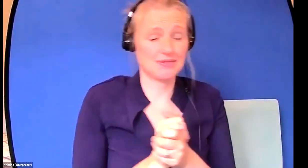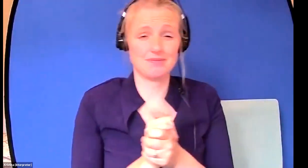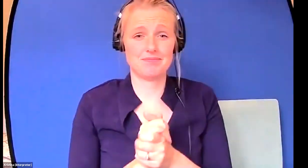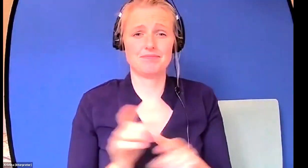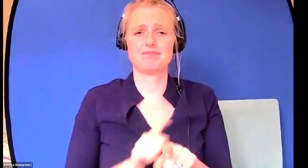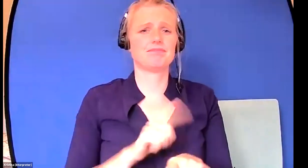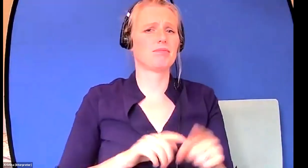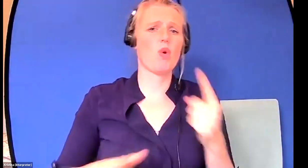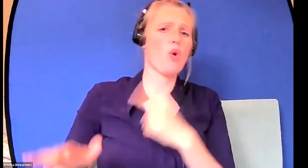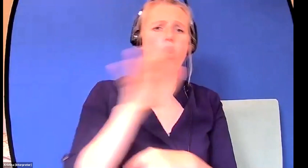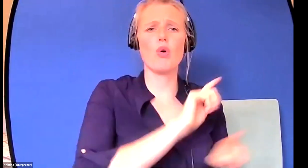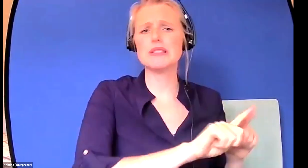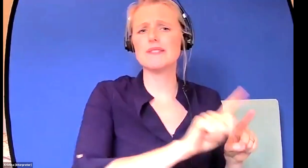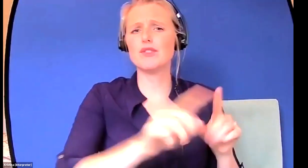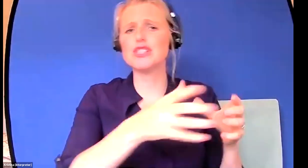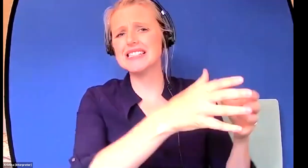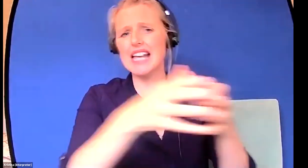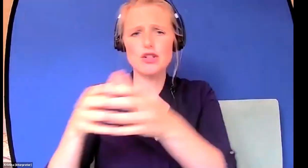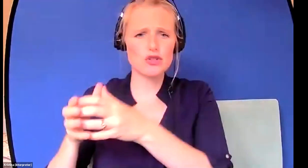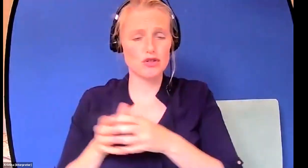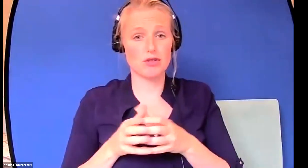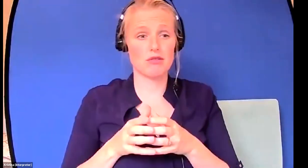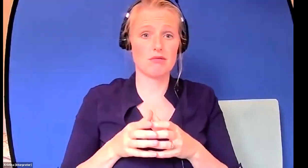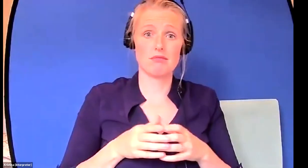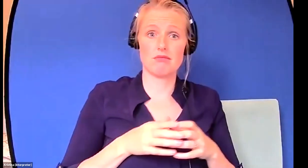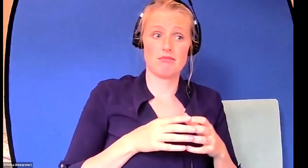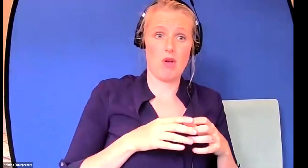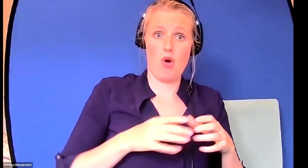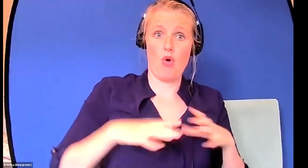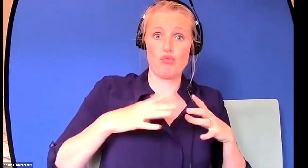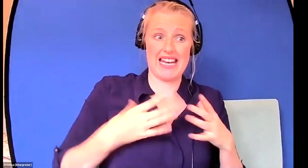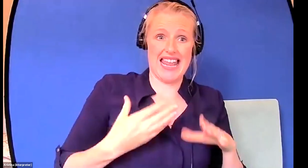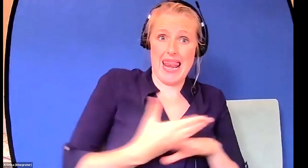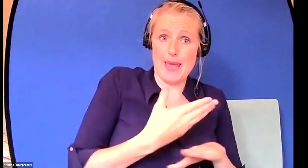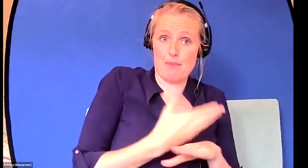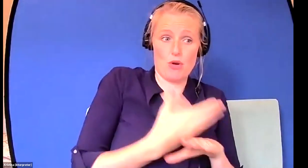sectors, hyper-flexible cultural labour, already accustomed to a kind of a